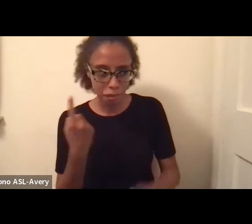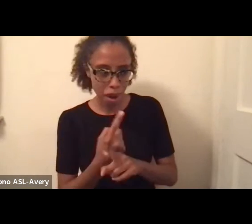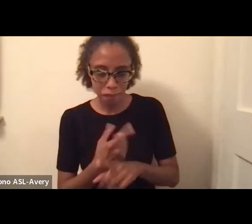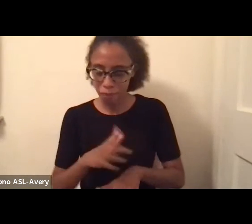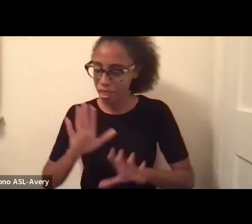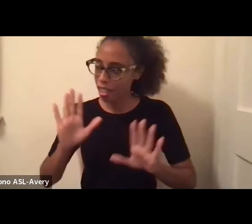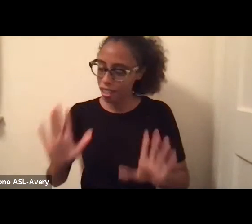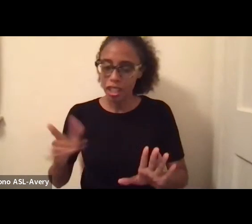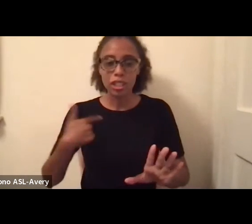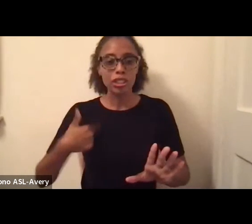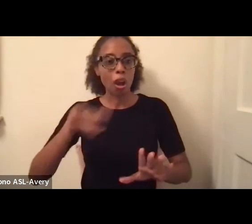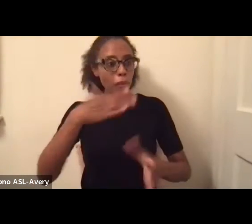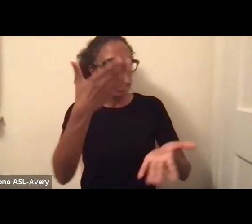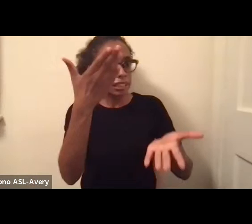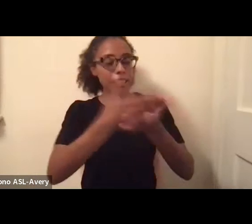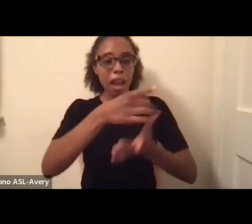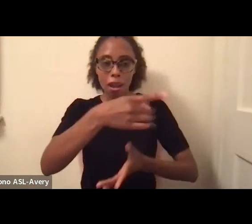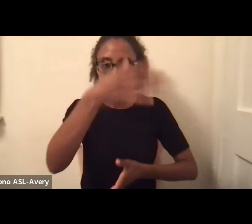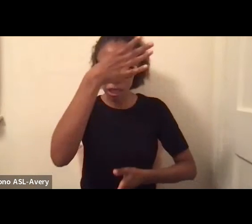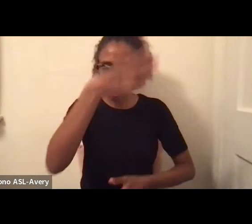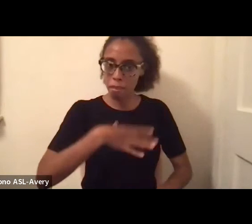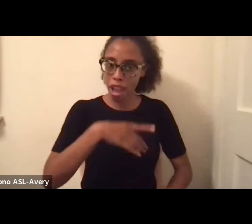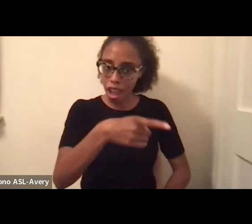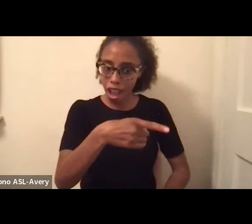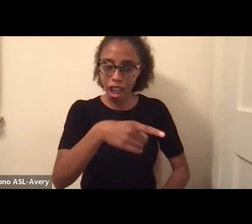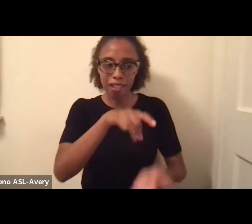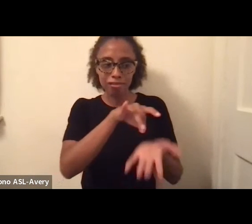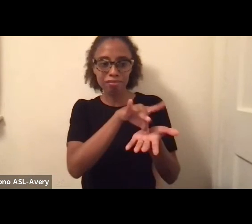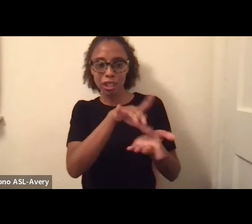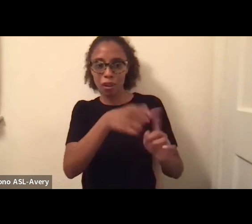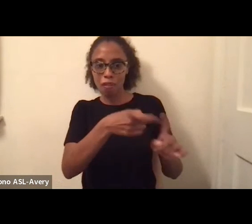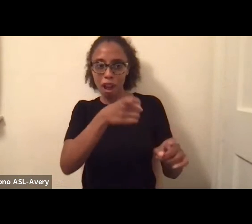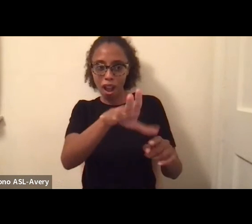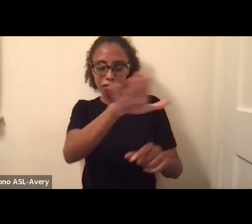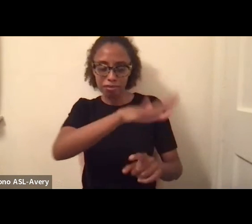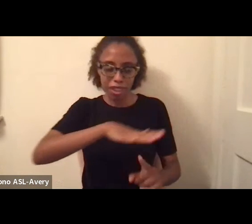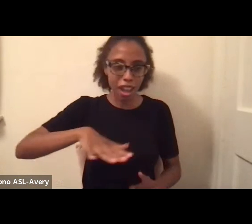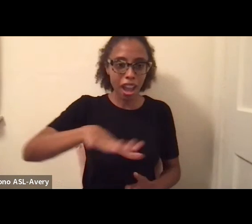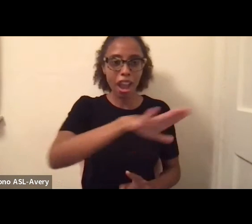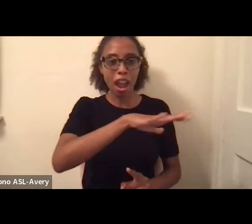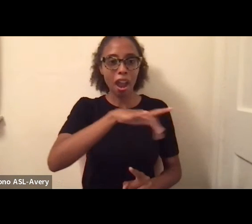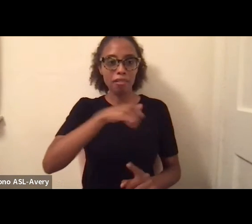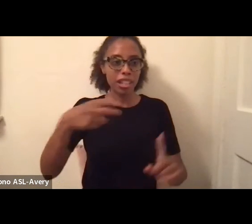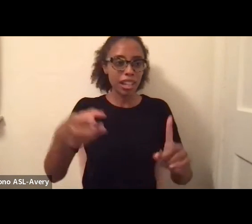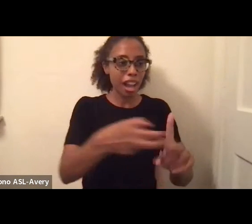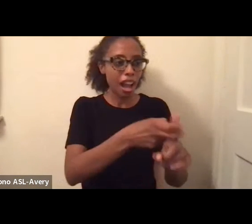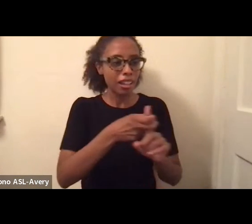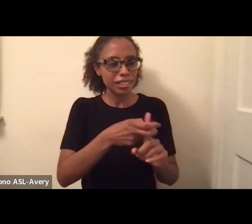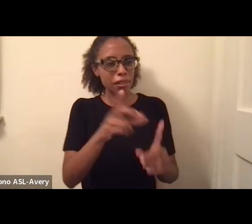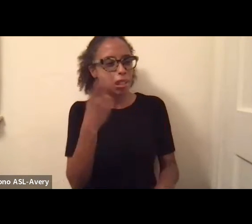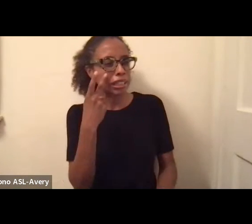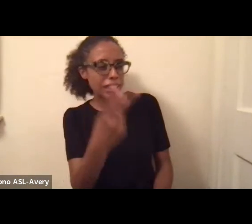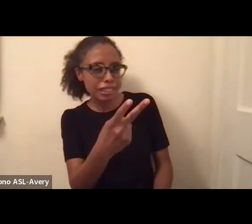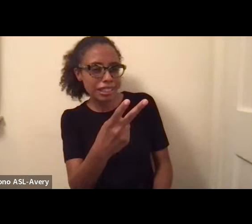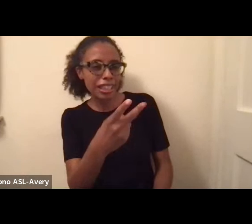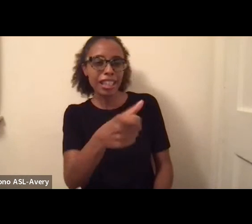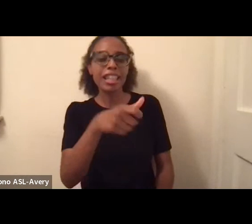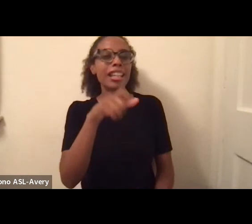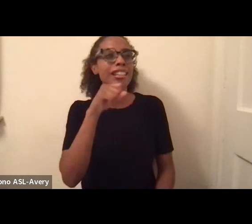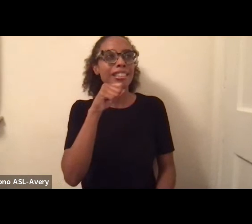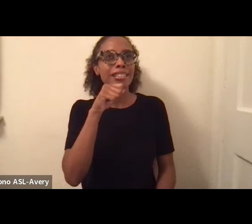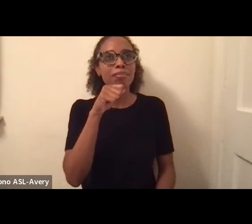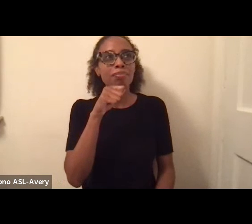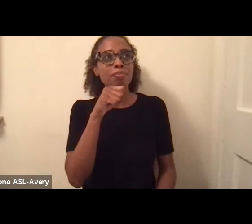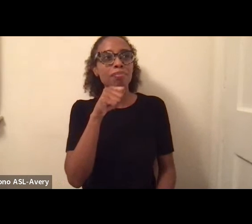able to shut him down, rid him from the space, and catch him in contradictions. So it was